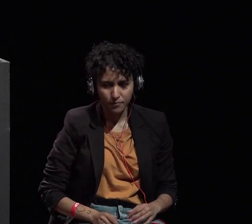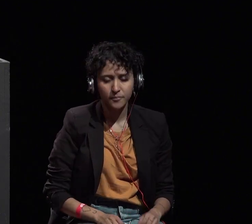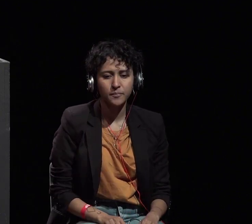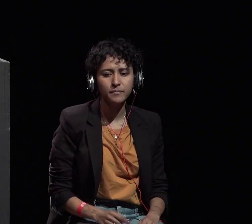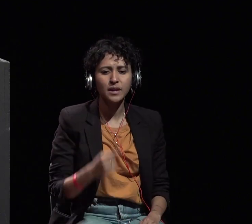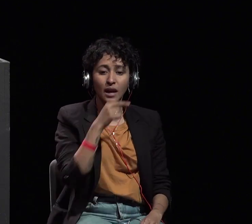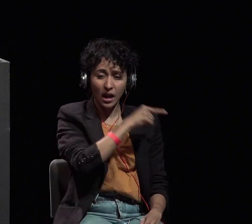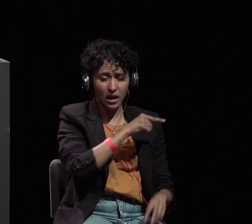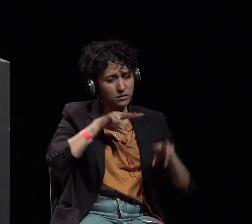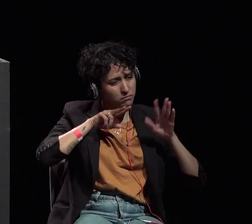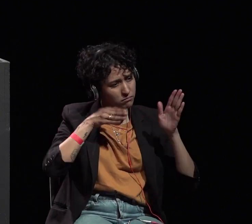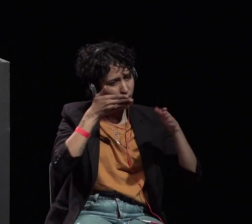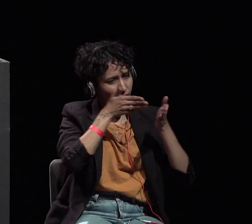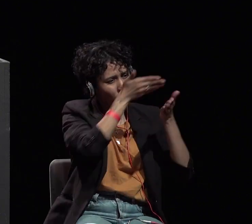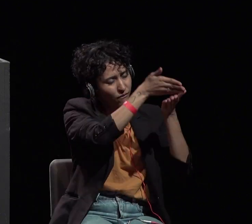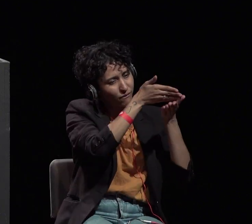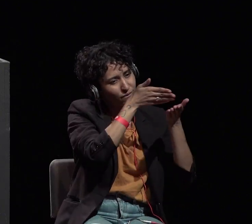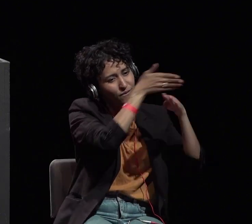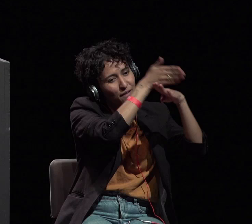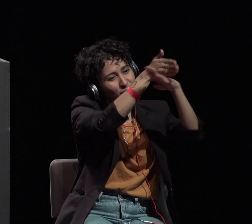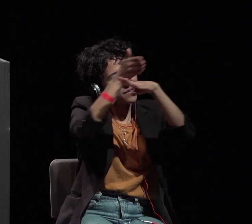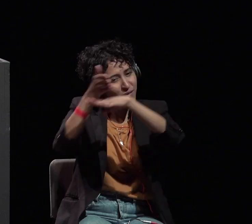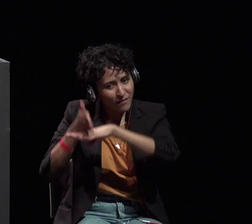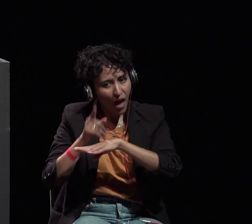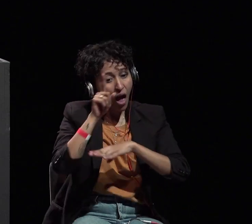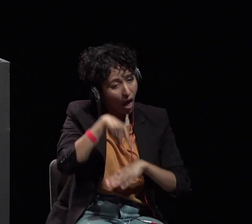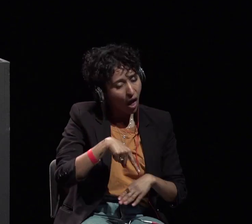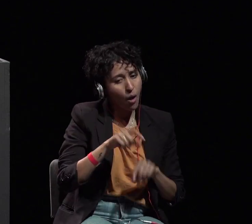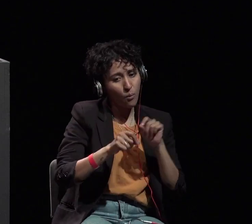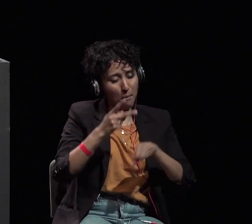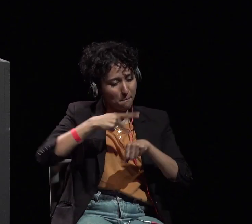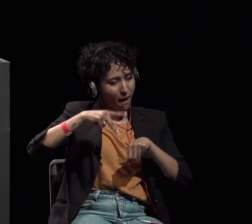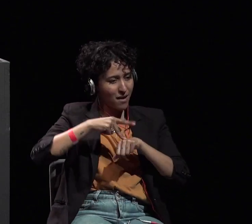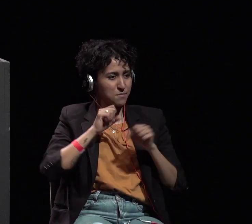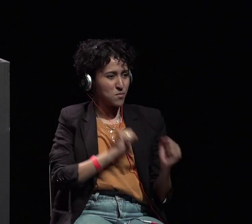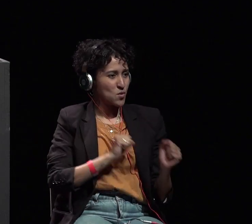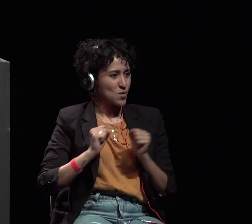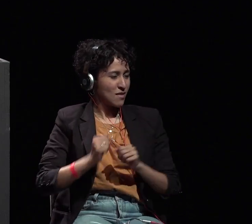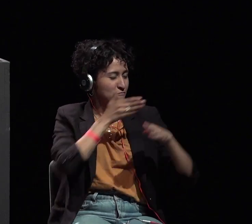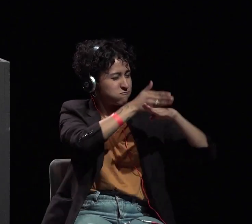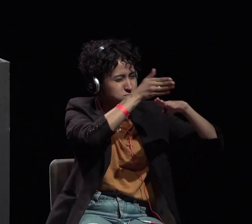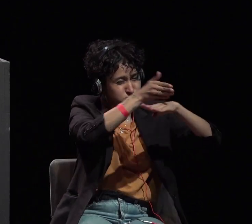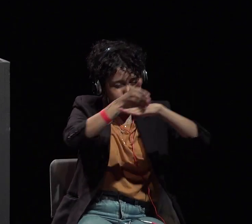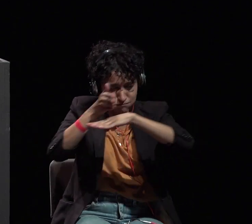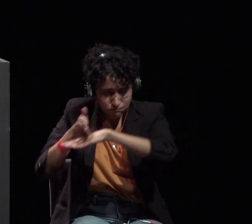particular expedition was well known for the violence committed against Pacific Islanders.